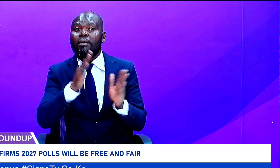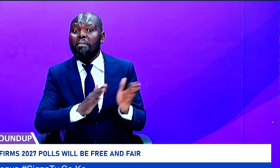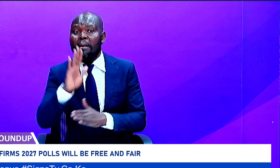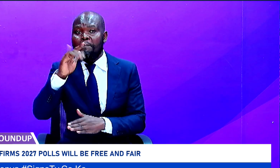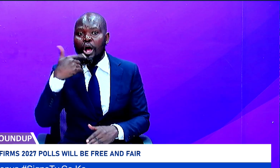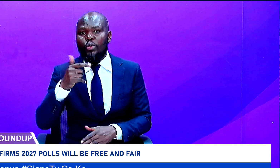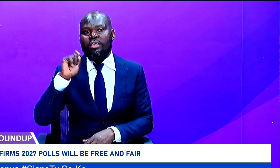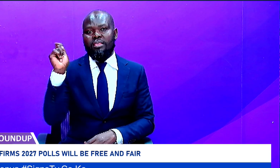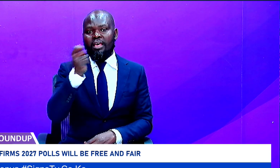are alleging a plan